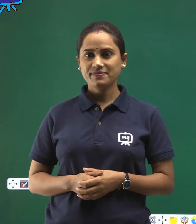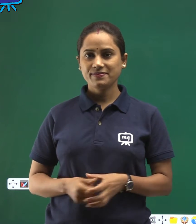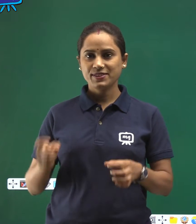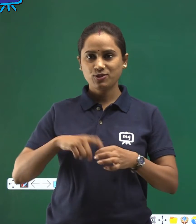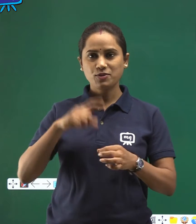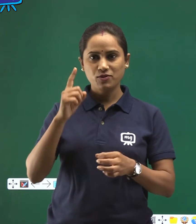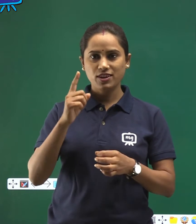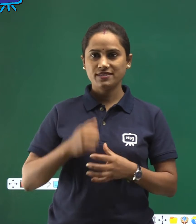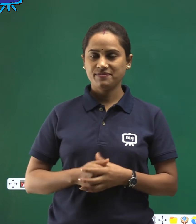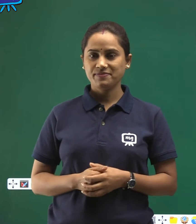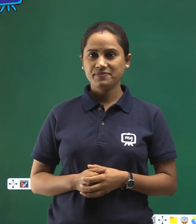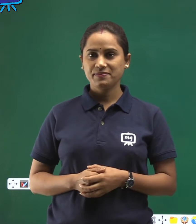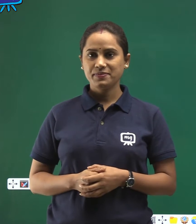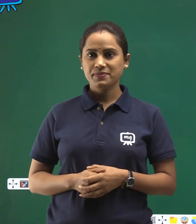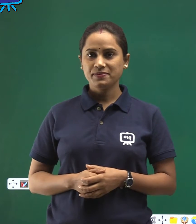Question number 1.